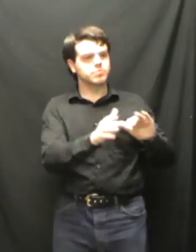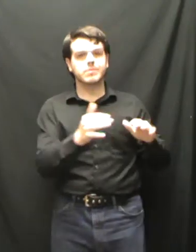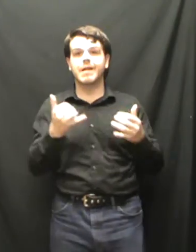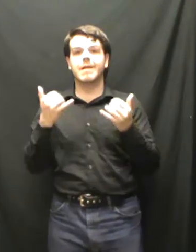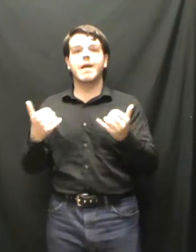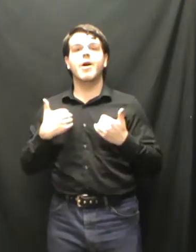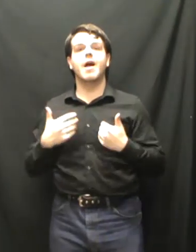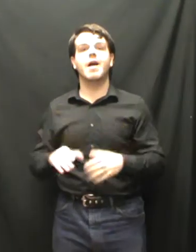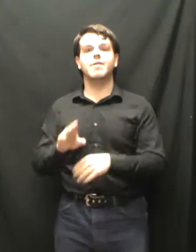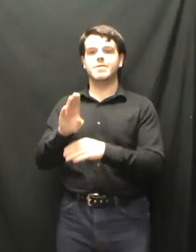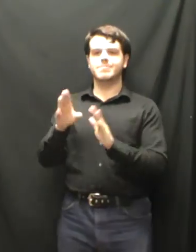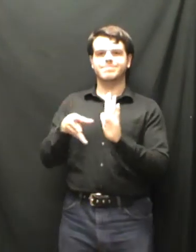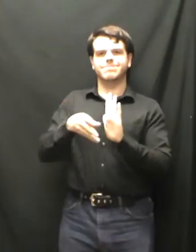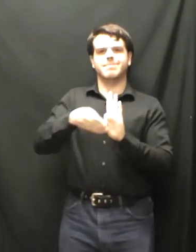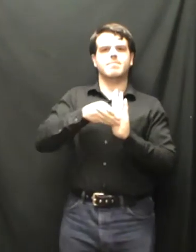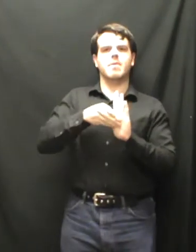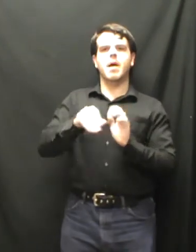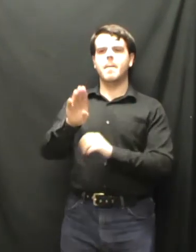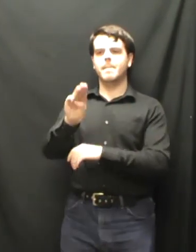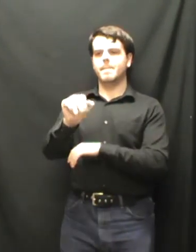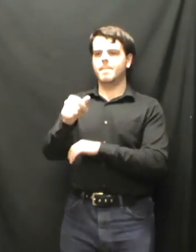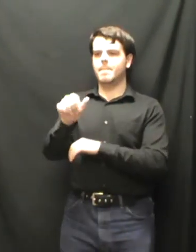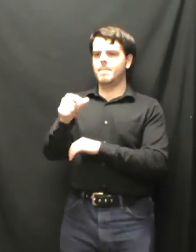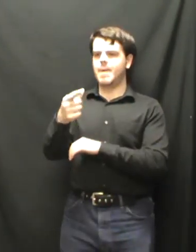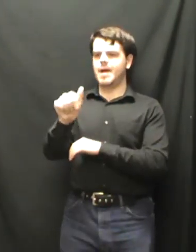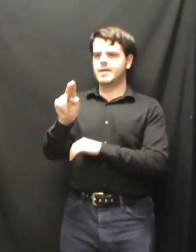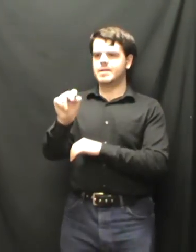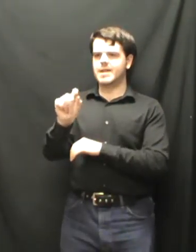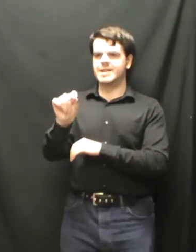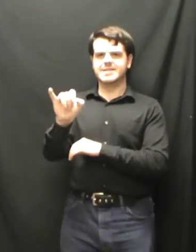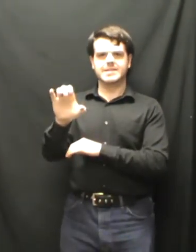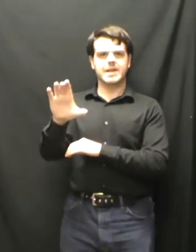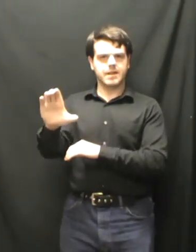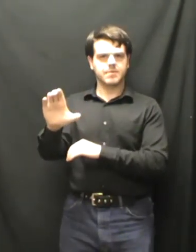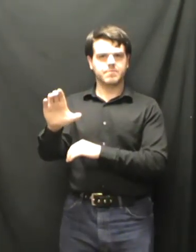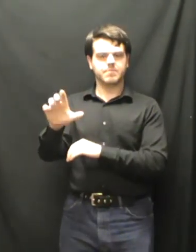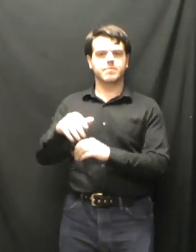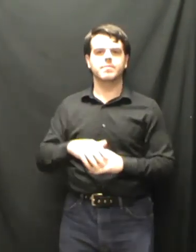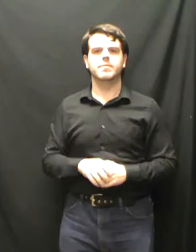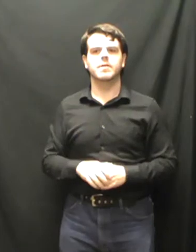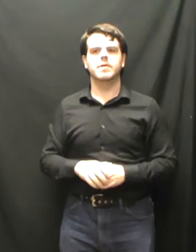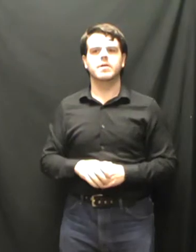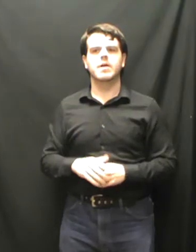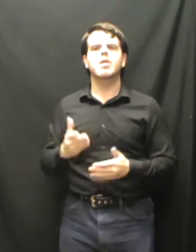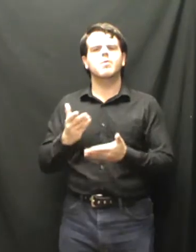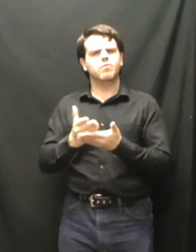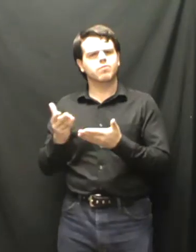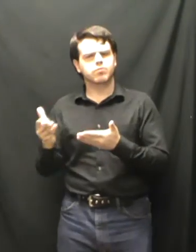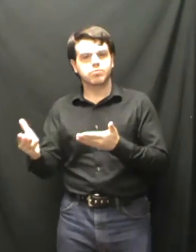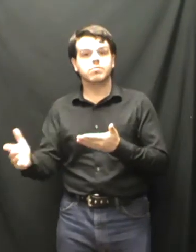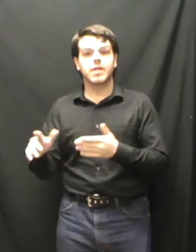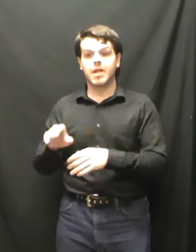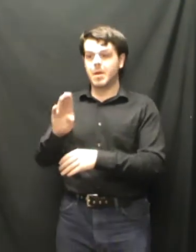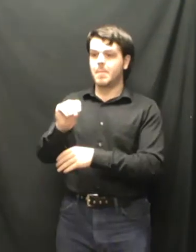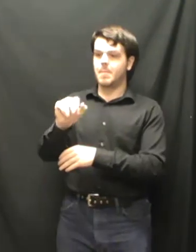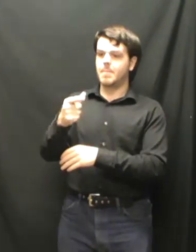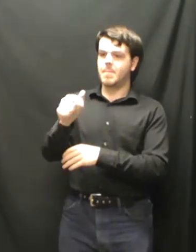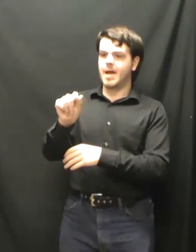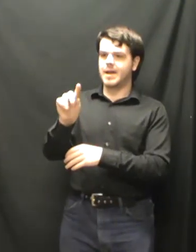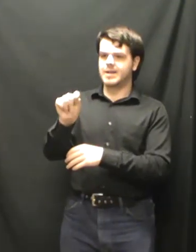magnetic. I showed you an example of one. There are properties that are substances that are magnets, and there's those that have